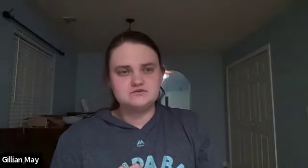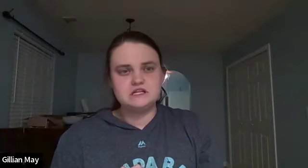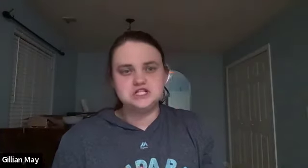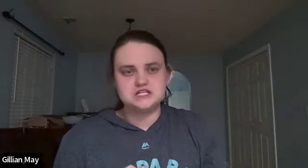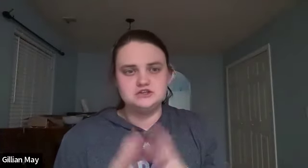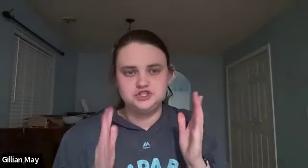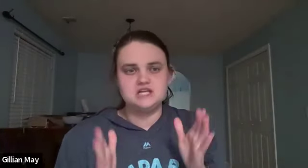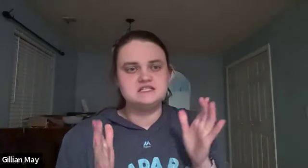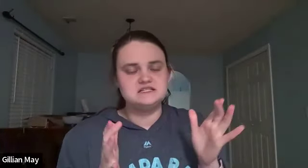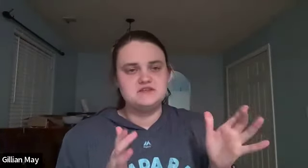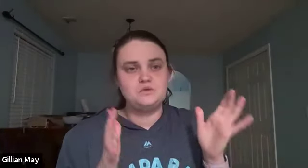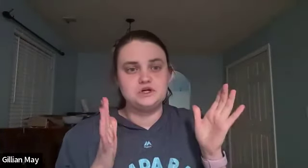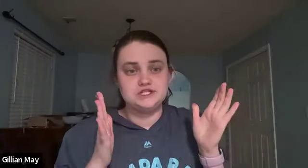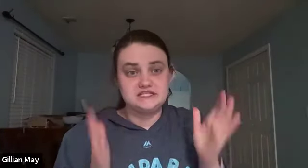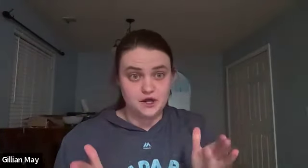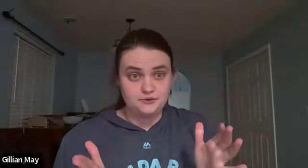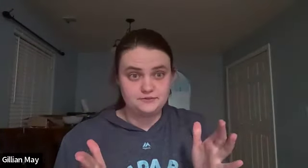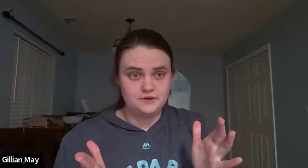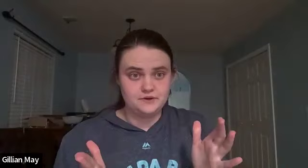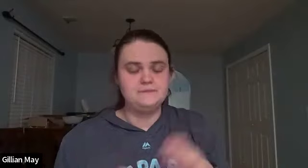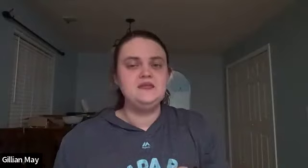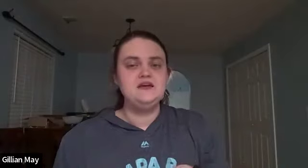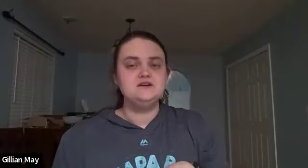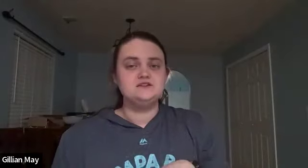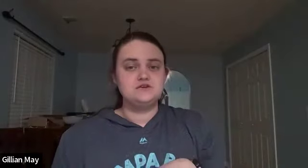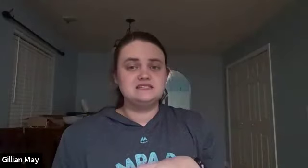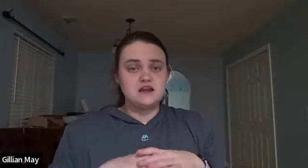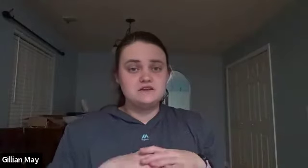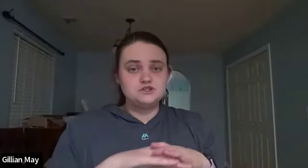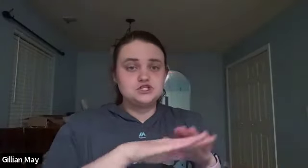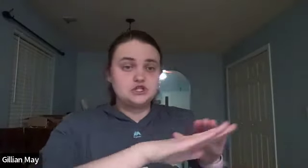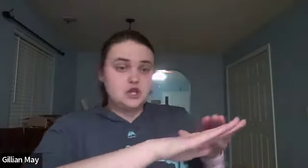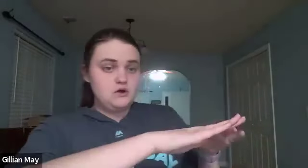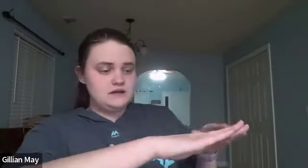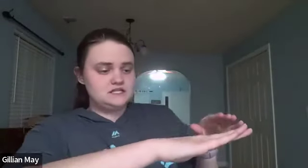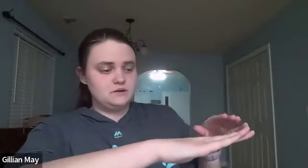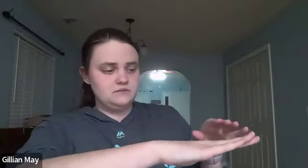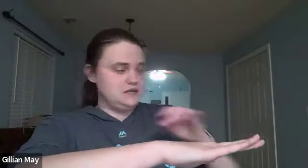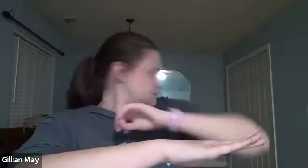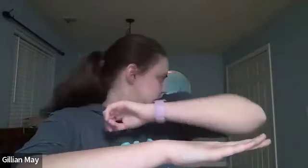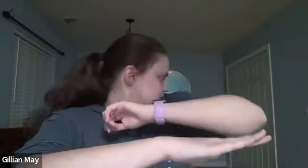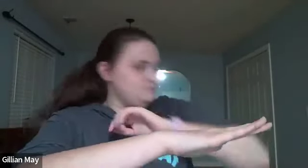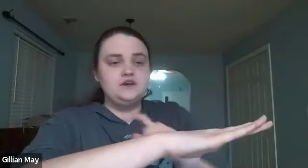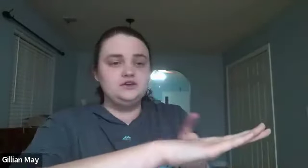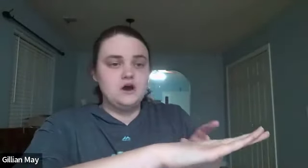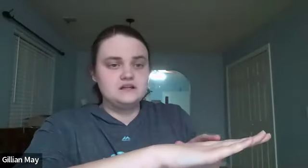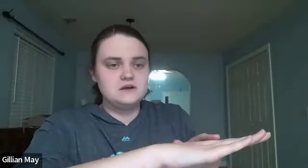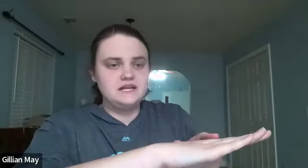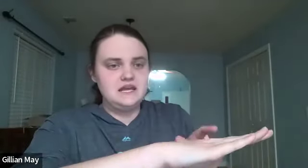really you're just going to sign the word slow. Okay, so the sign for slow is going to be your non-dominant hand's